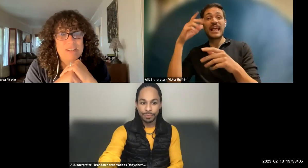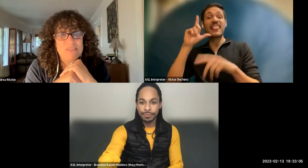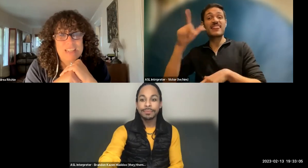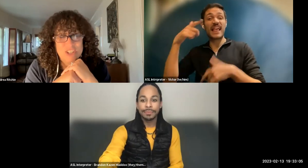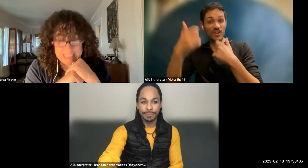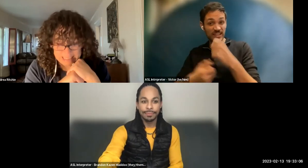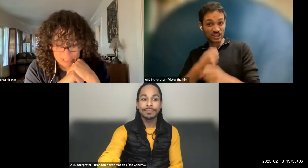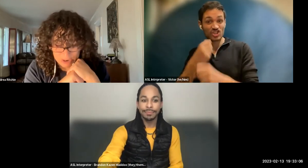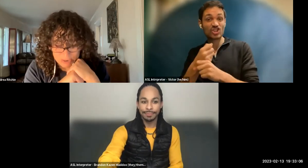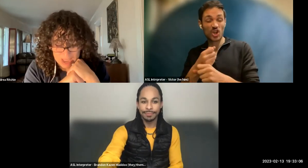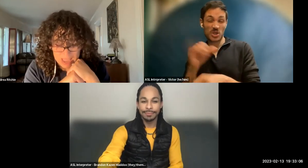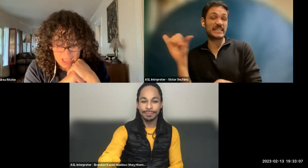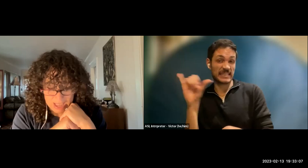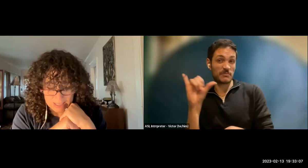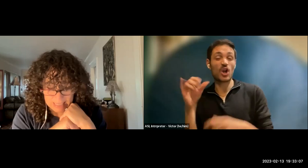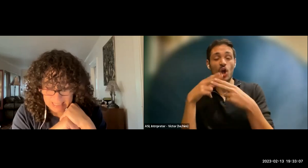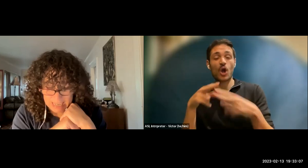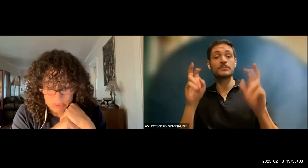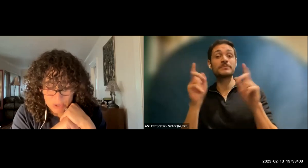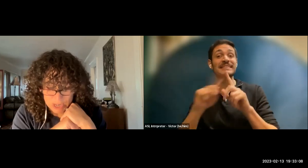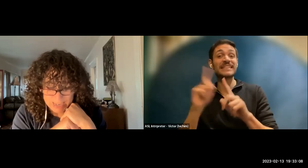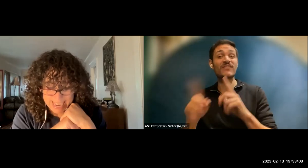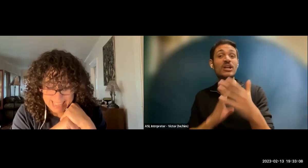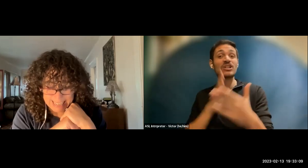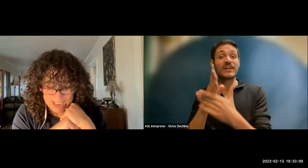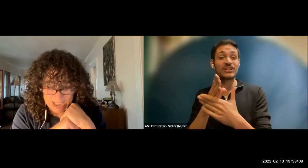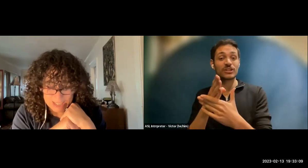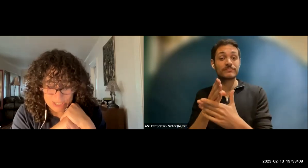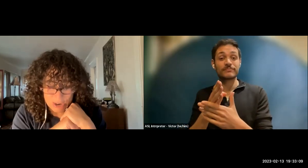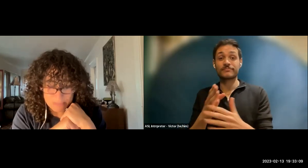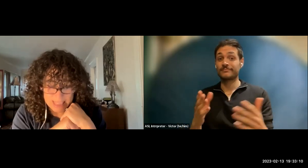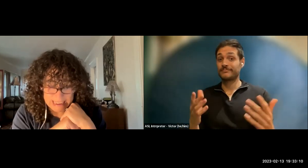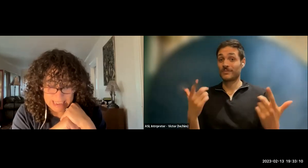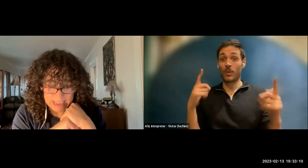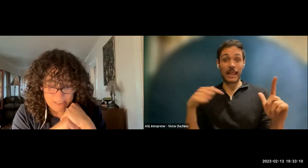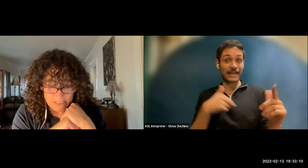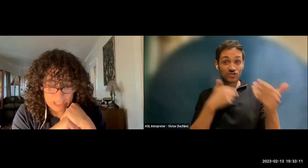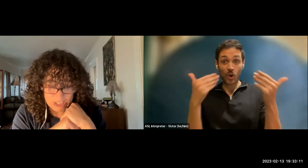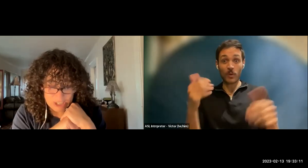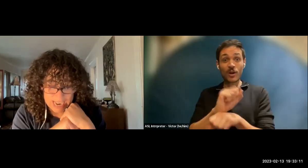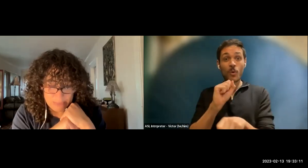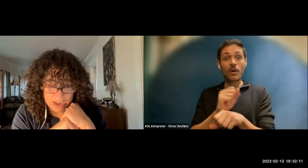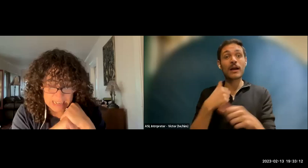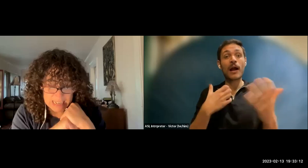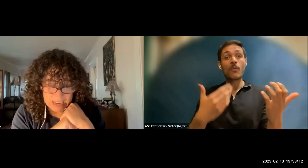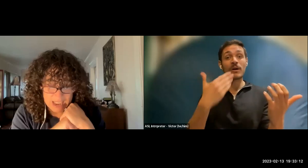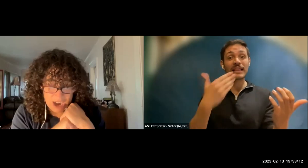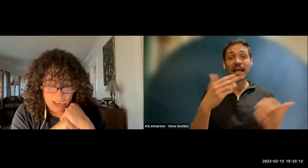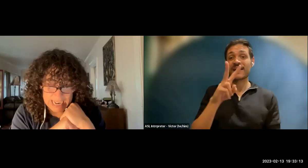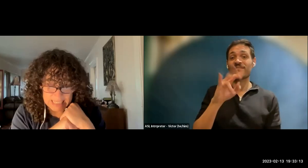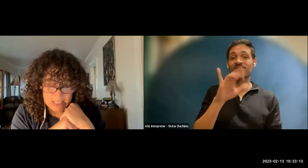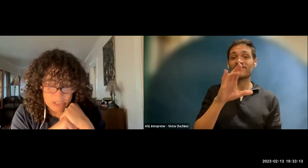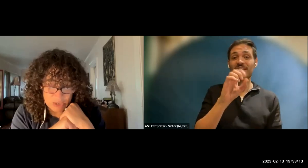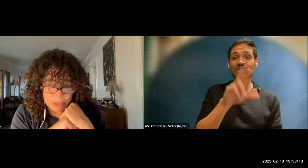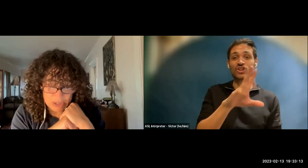different interventions. So let's get to work and start by thanking Victor and Brendan,